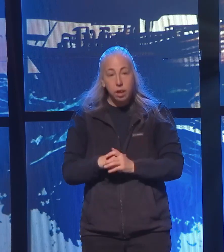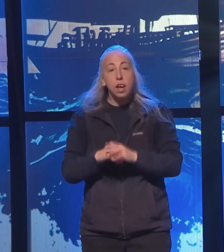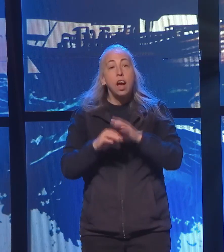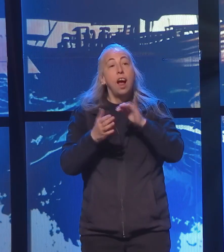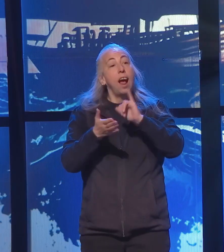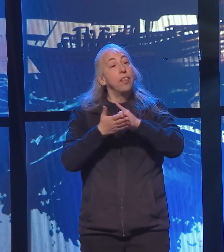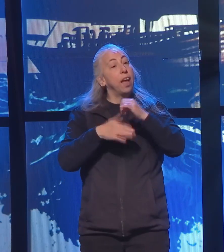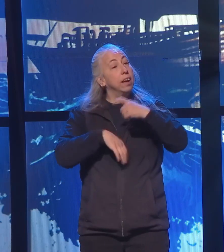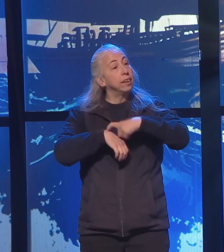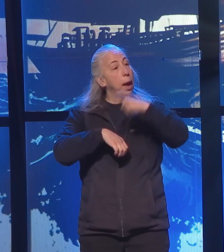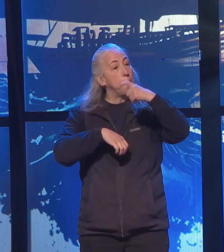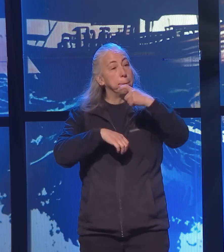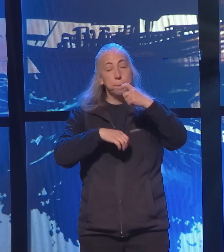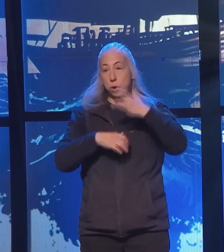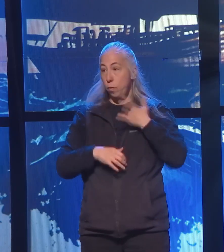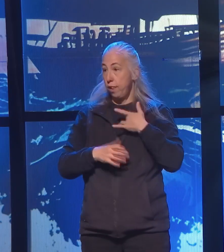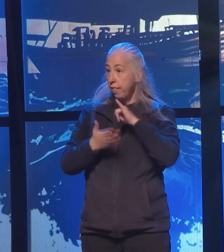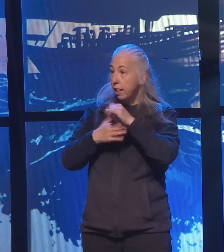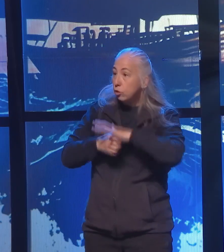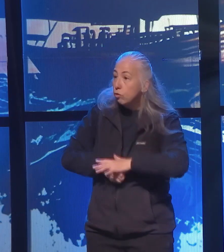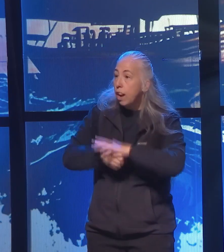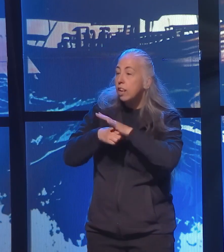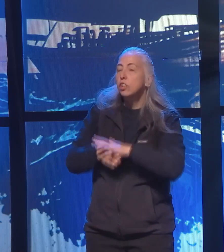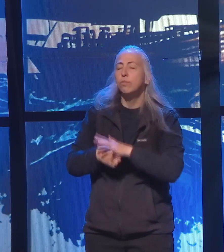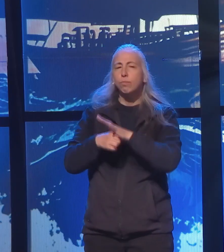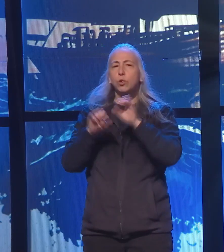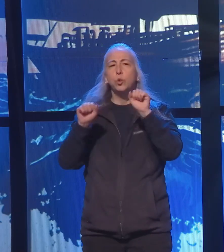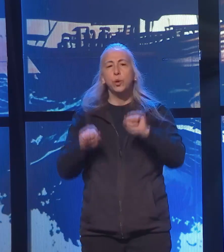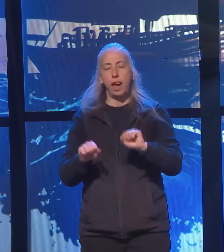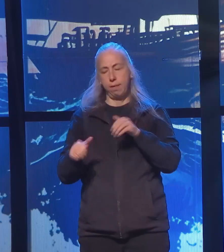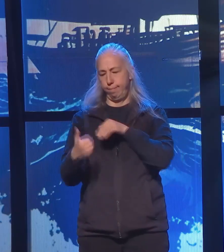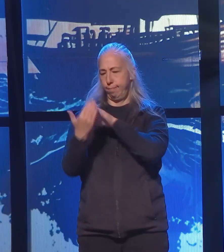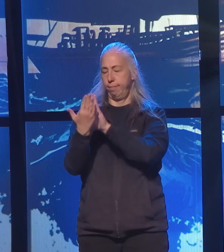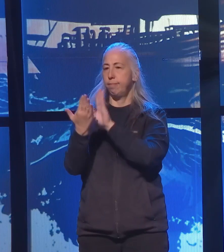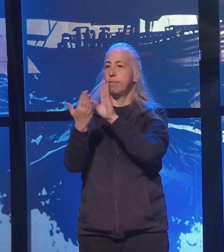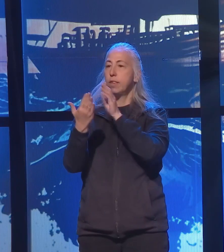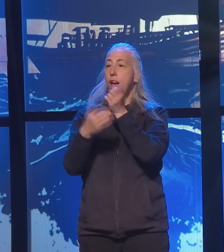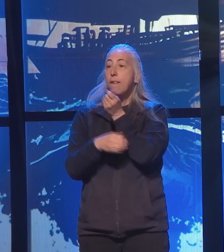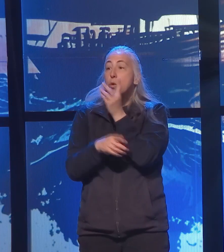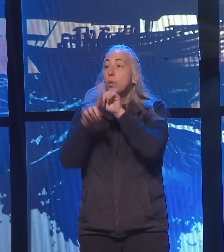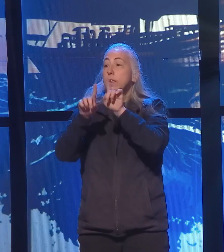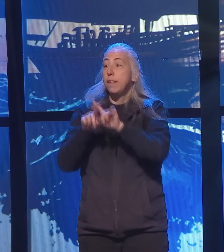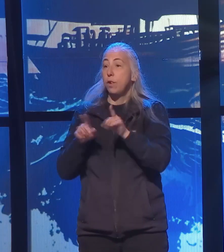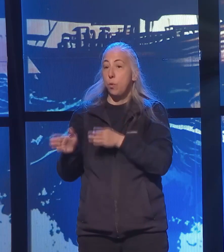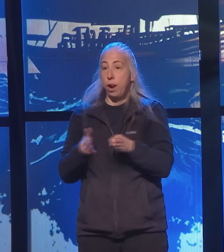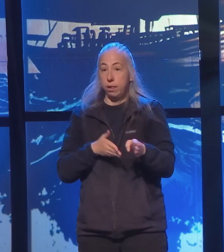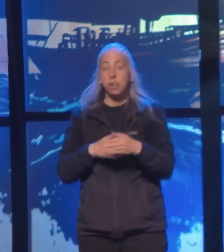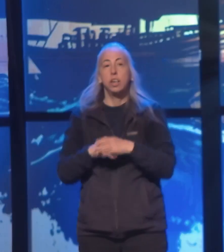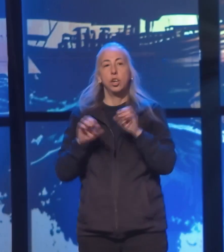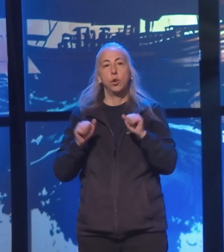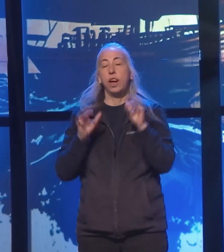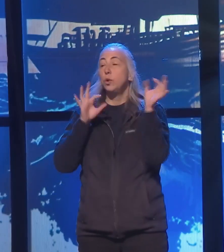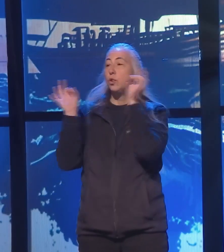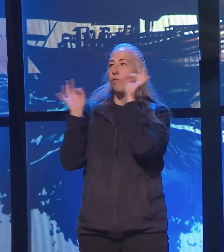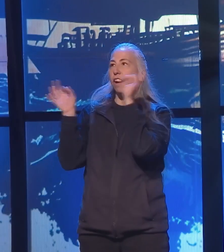feel that stress, you can cope with it a couple of different ways, right? One thing you could do is distract yourself, go